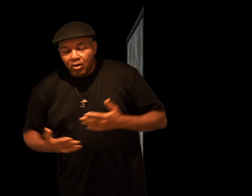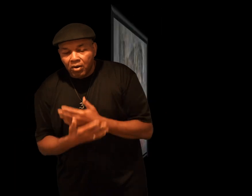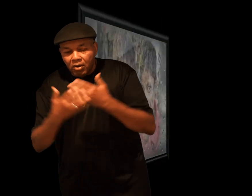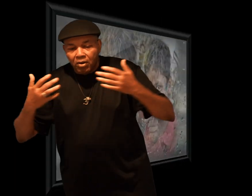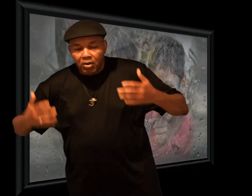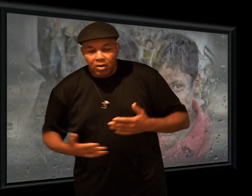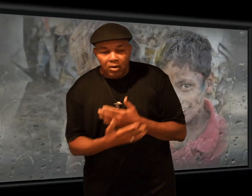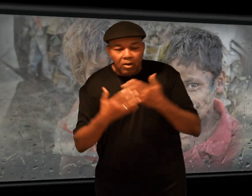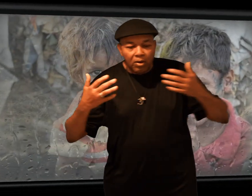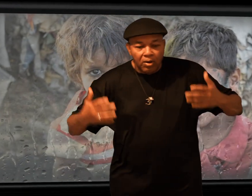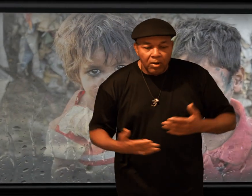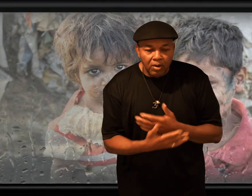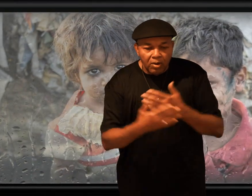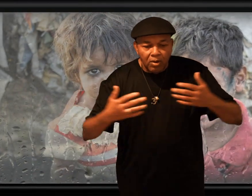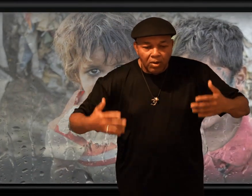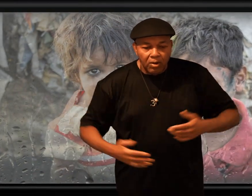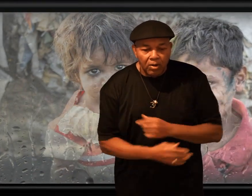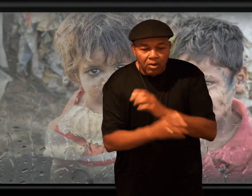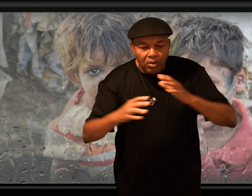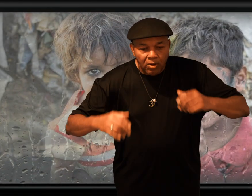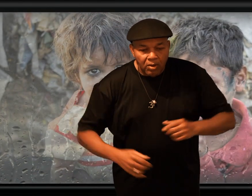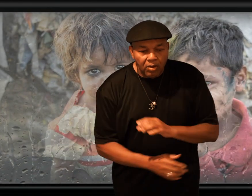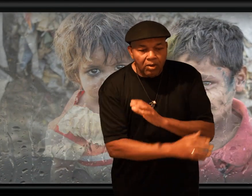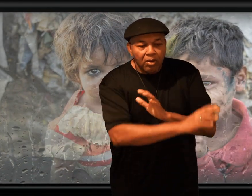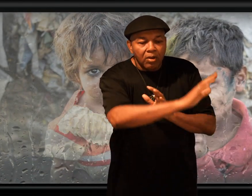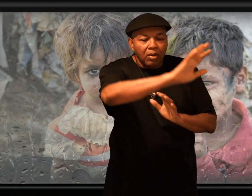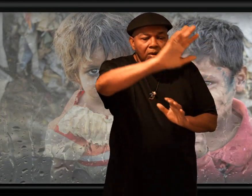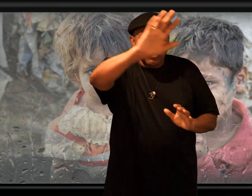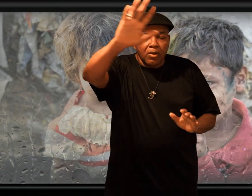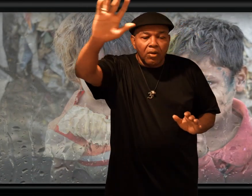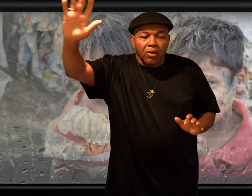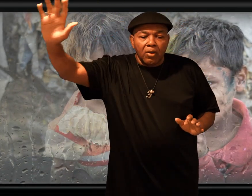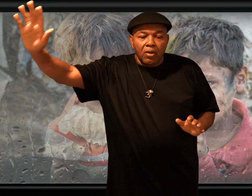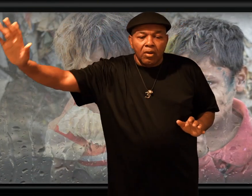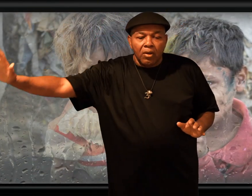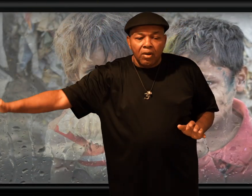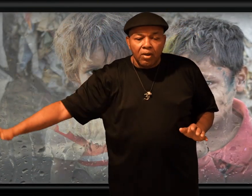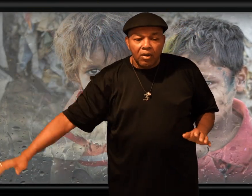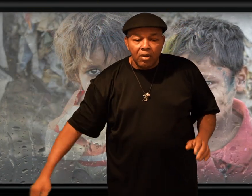planet till there's no longer fear. Walls can't hold us in.